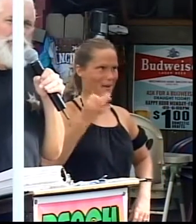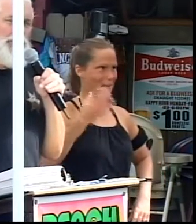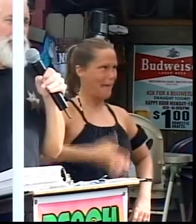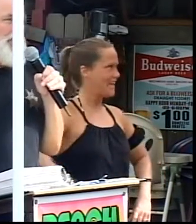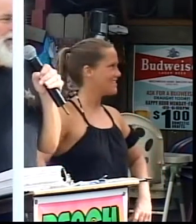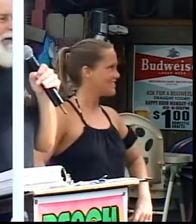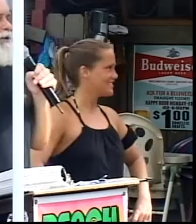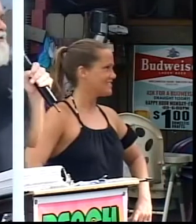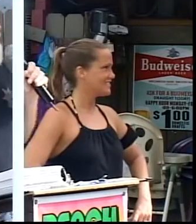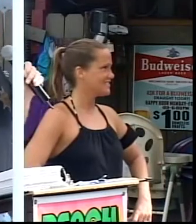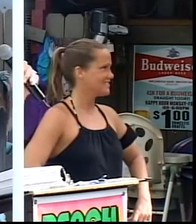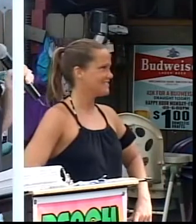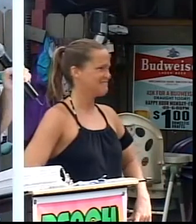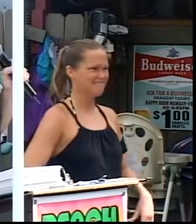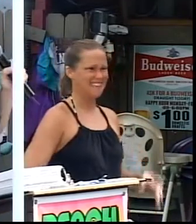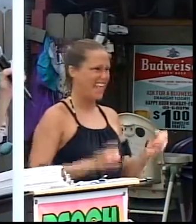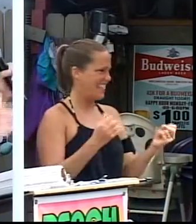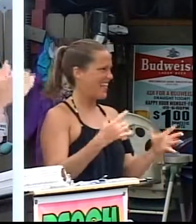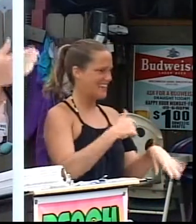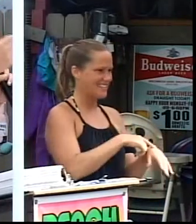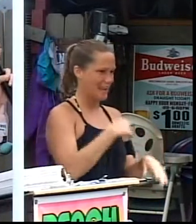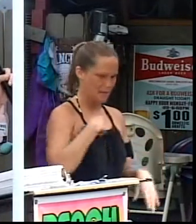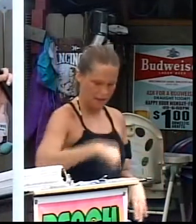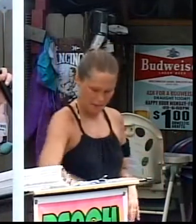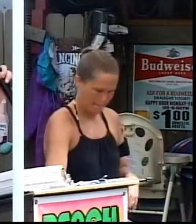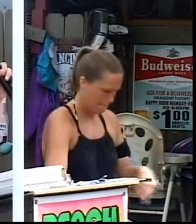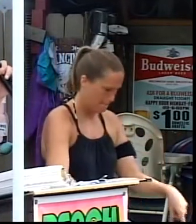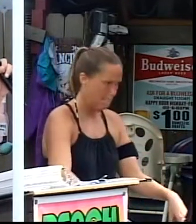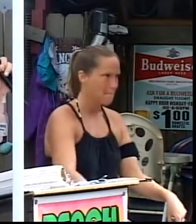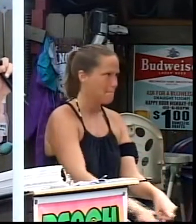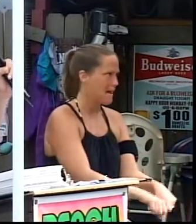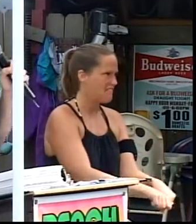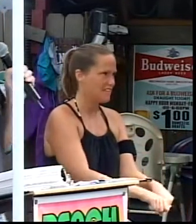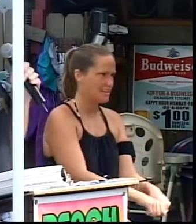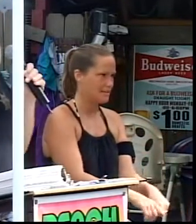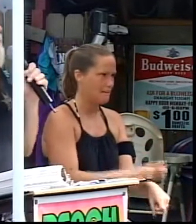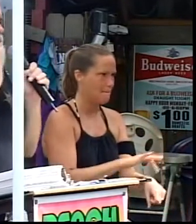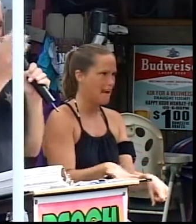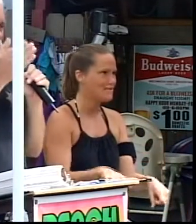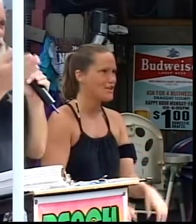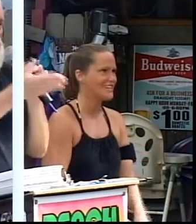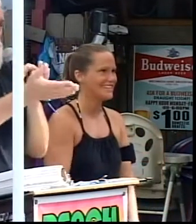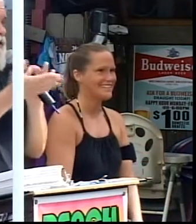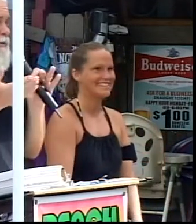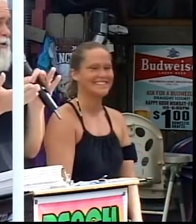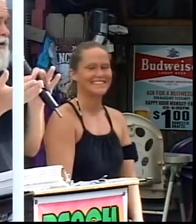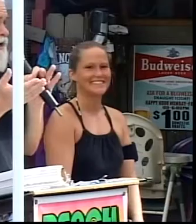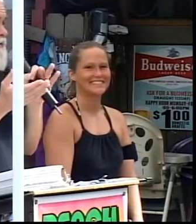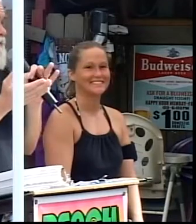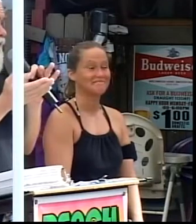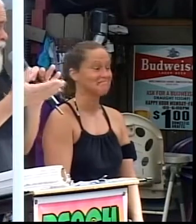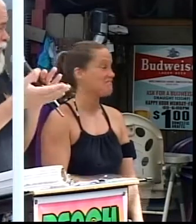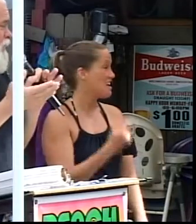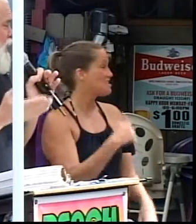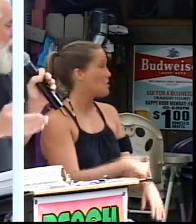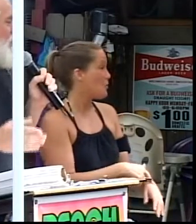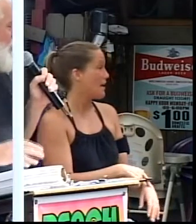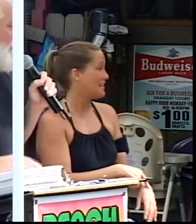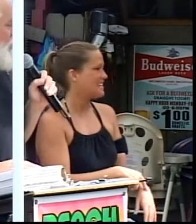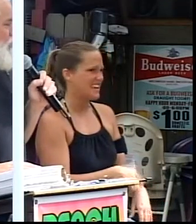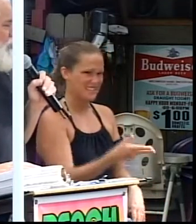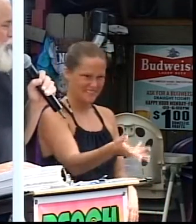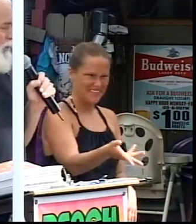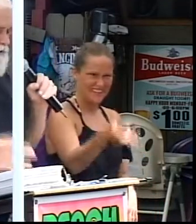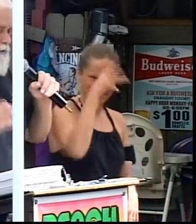barefoot. And so the one guy who was a team leader this one time invited me, and he said, hey, I'd like you to come